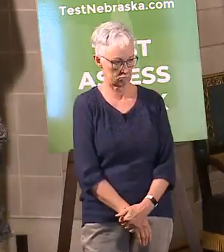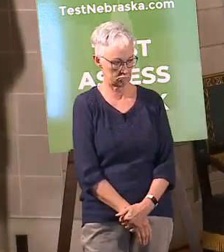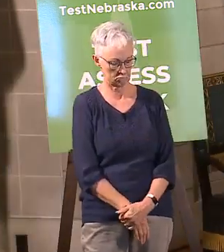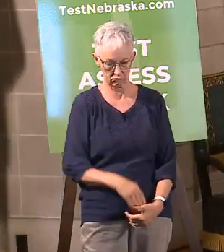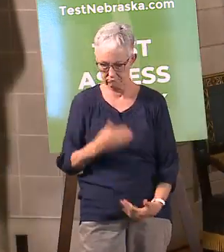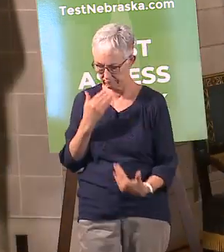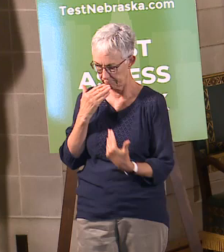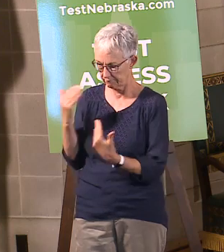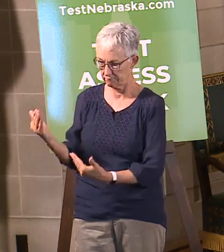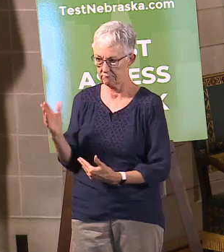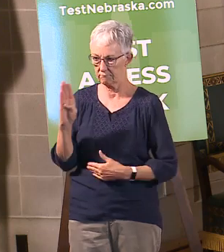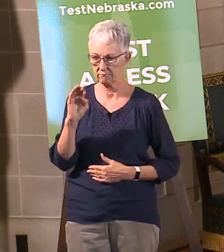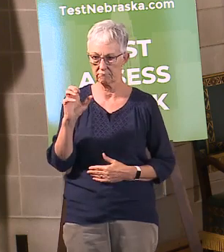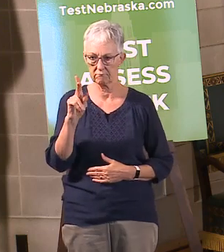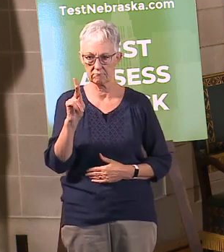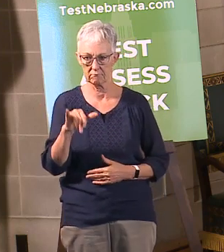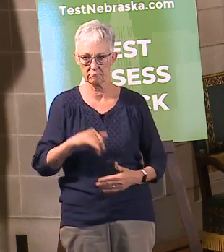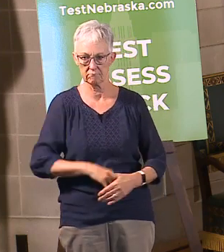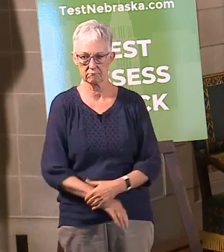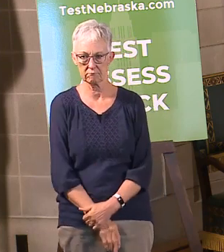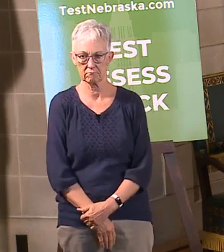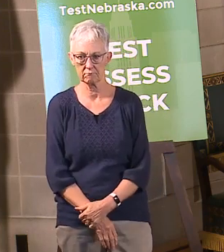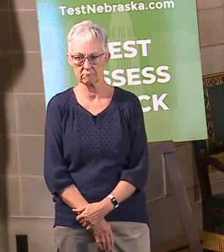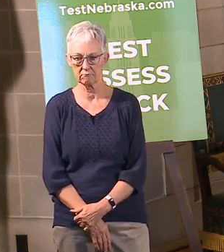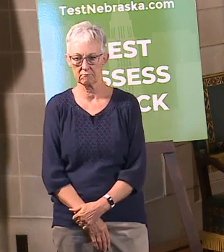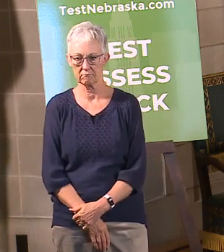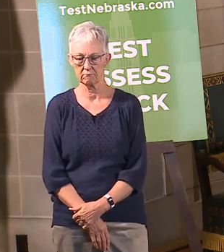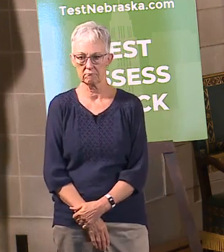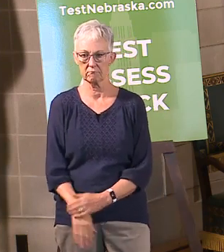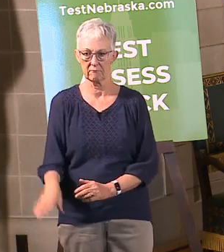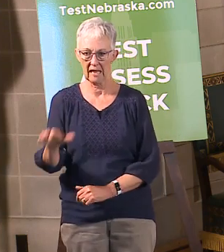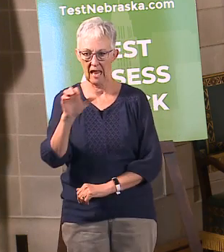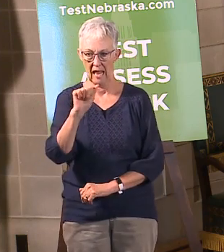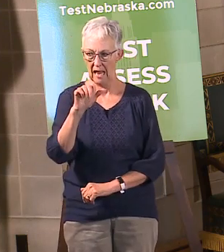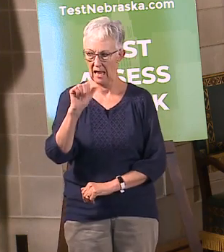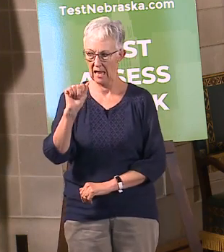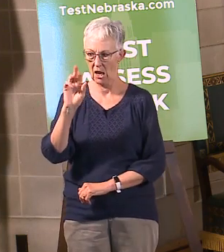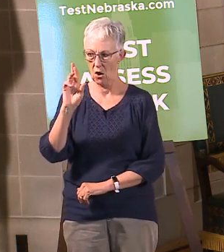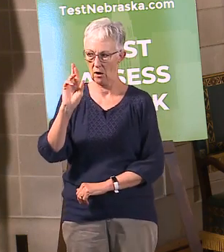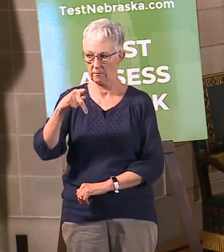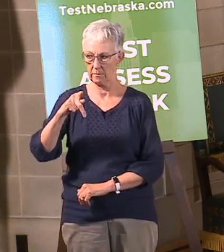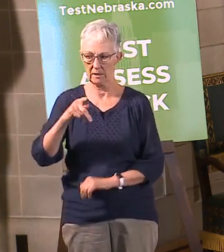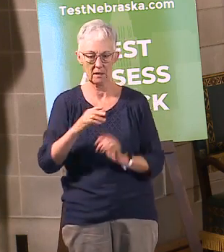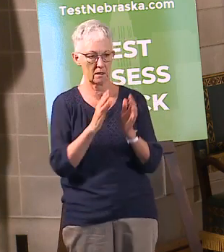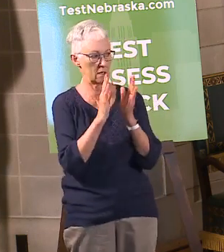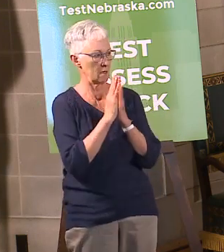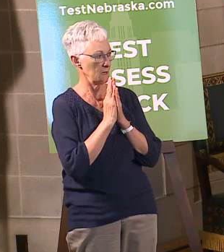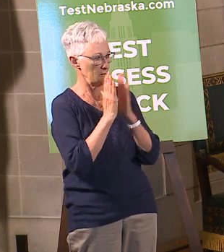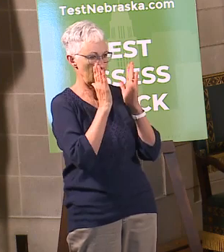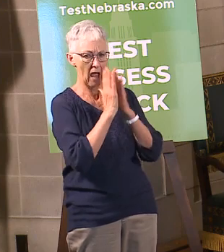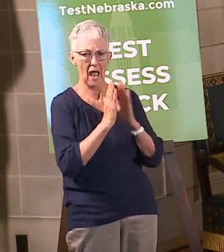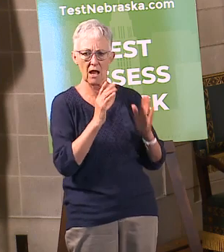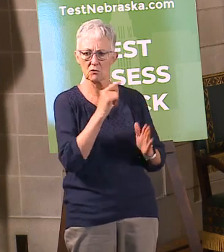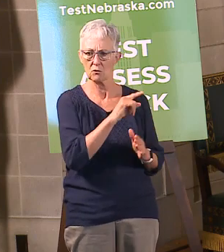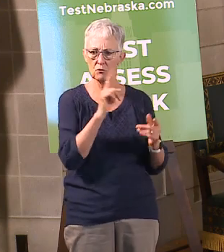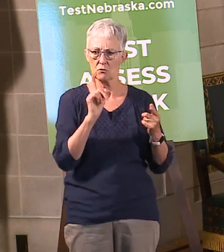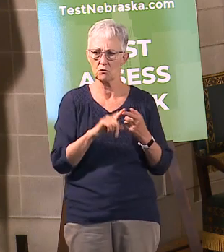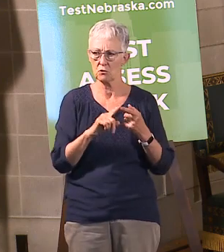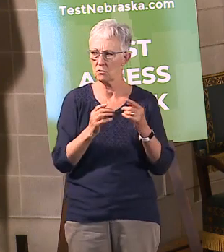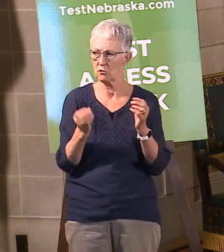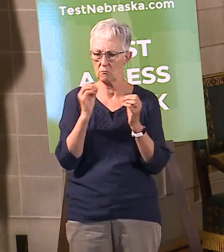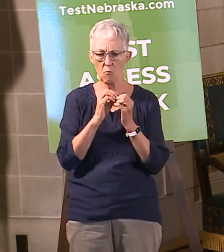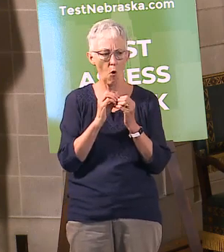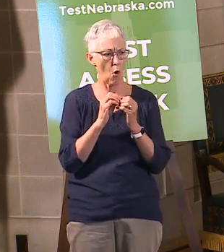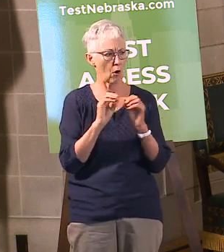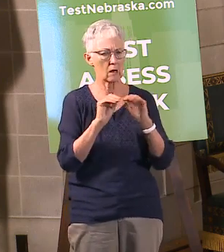Thank you, Becky. The ARP has called on your administration to be more transparent, providing numbers of COVID cases in long-term care facilities.